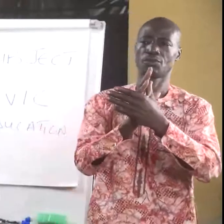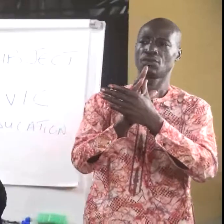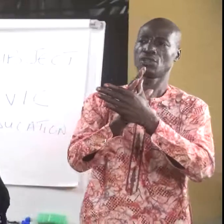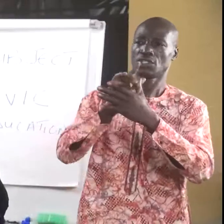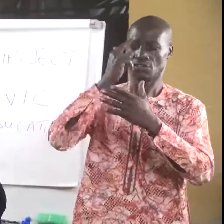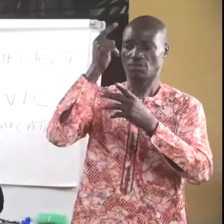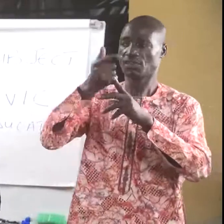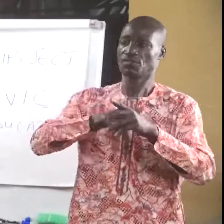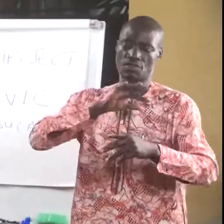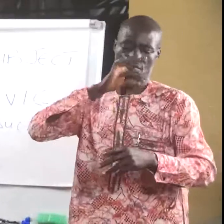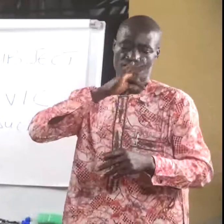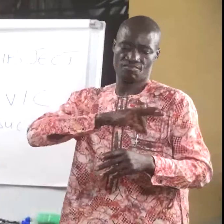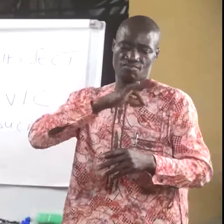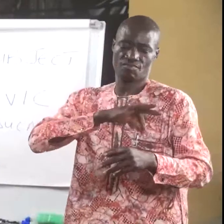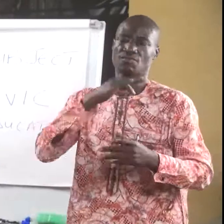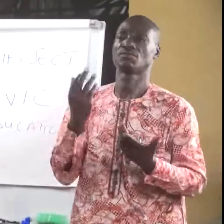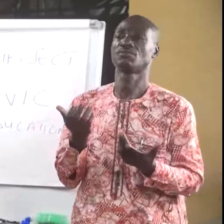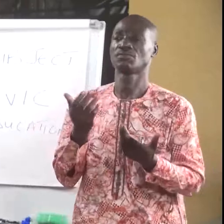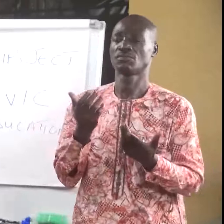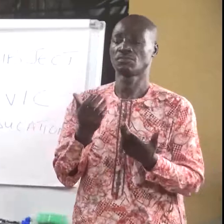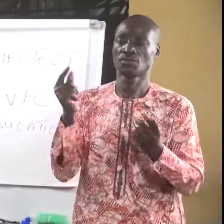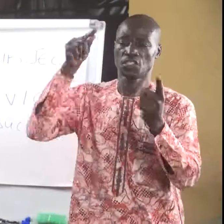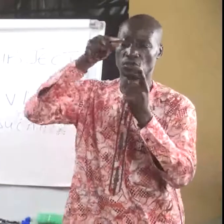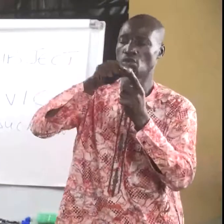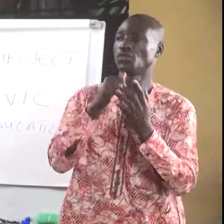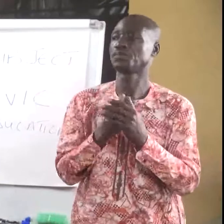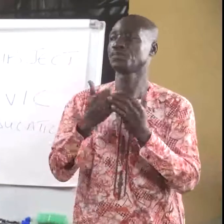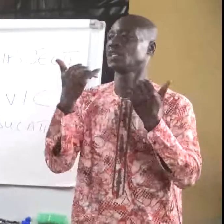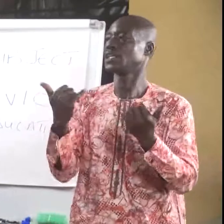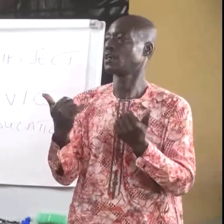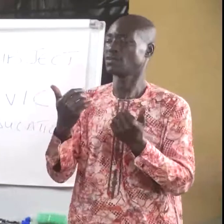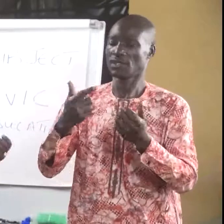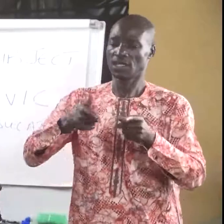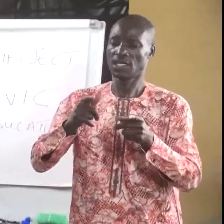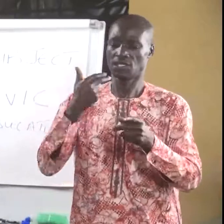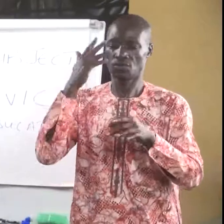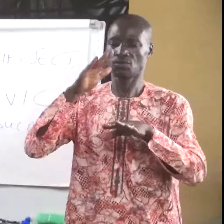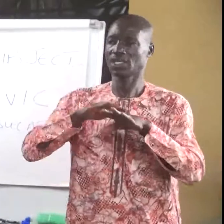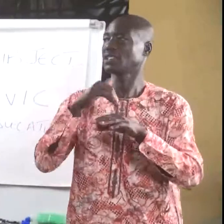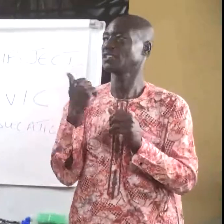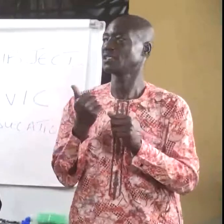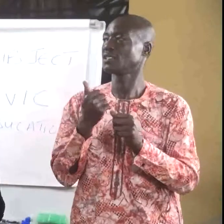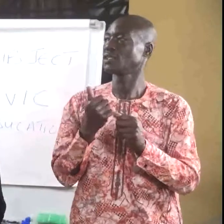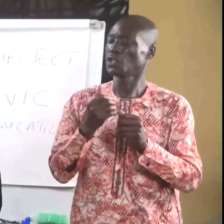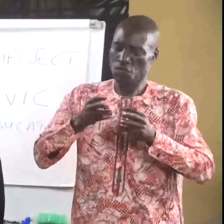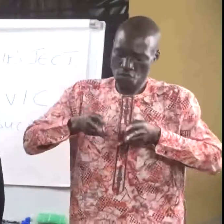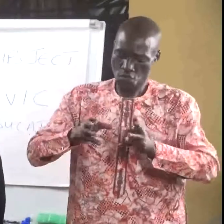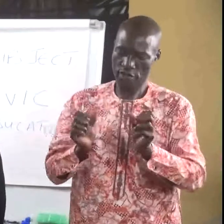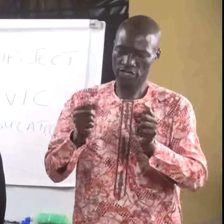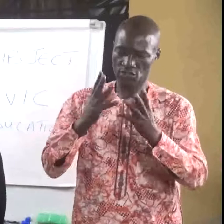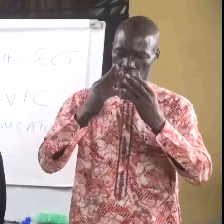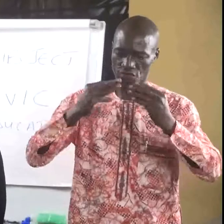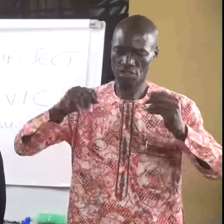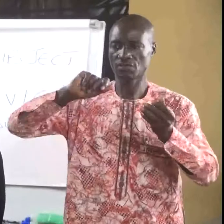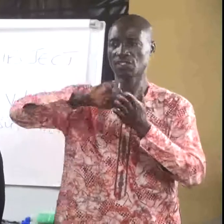to be ineffective and inefficient. Now, let's discuss together ways of